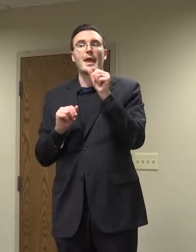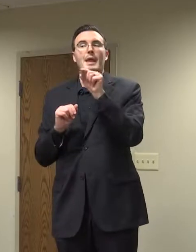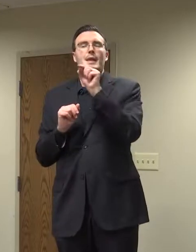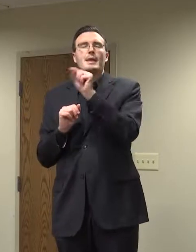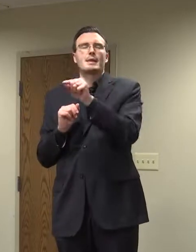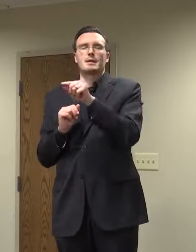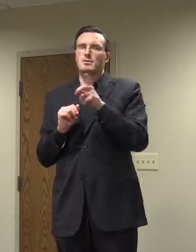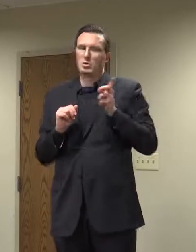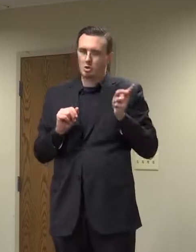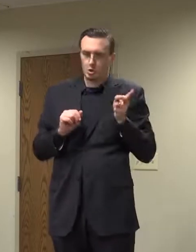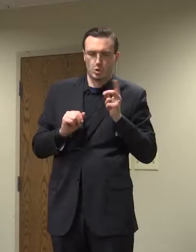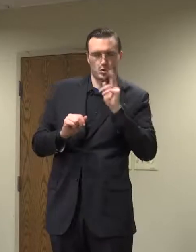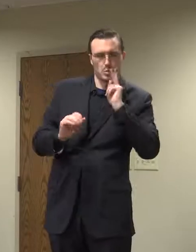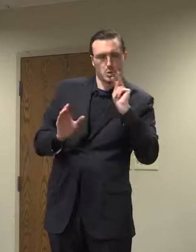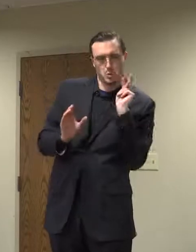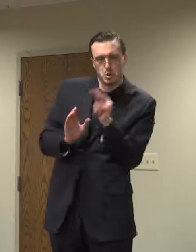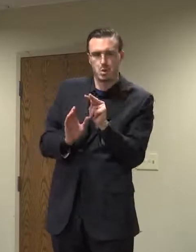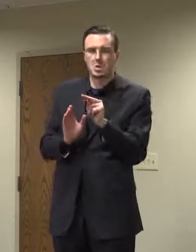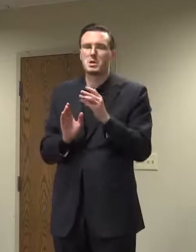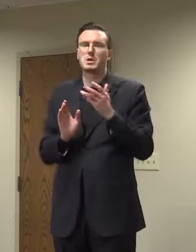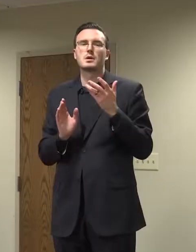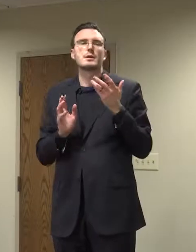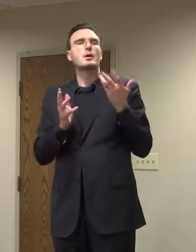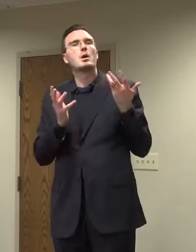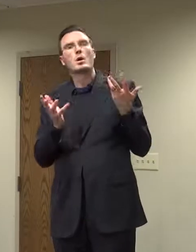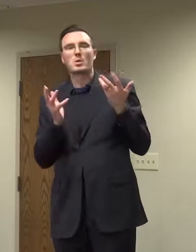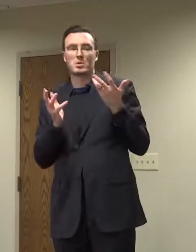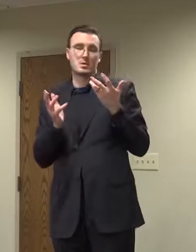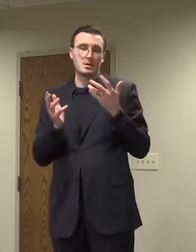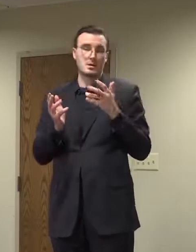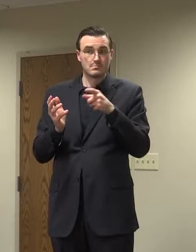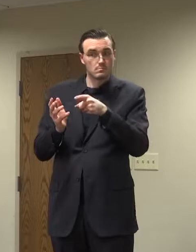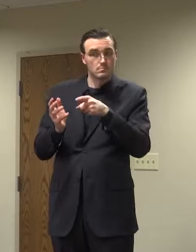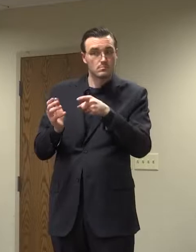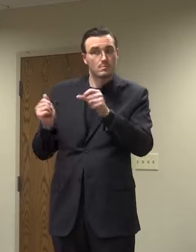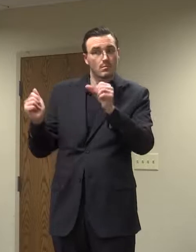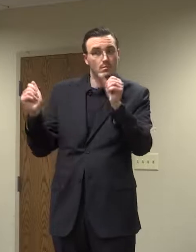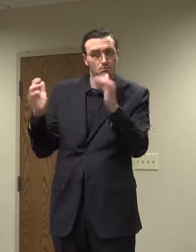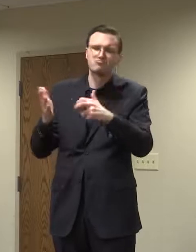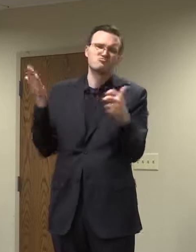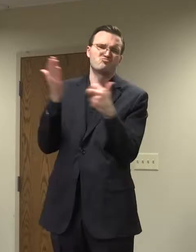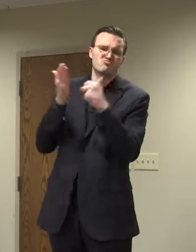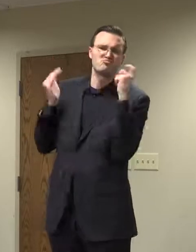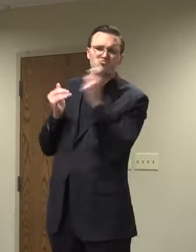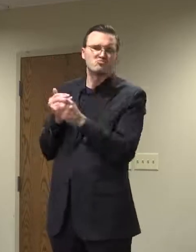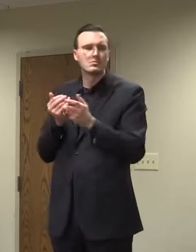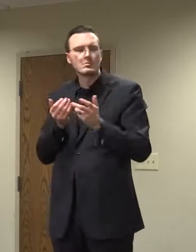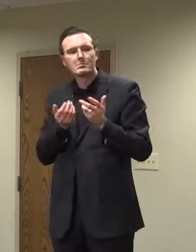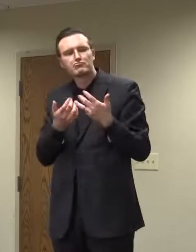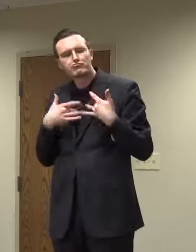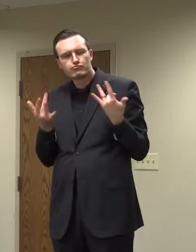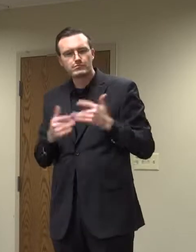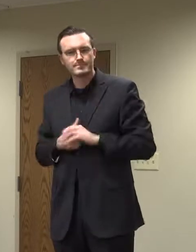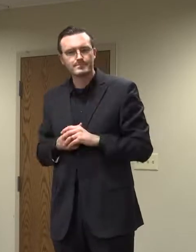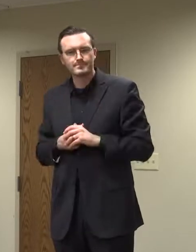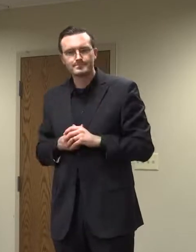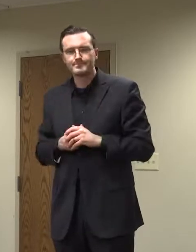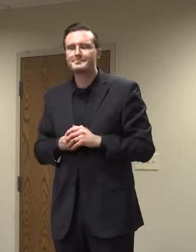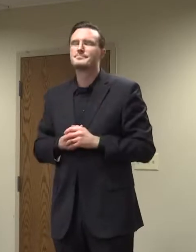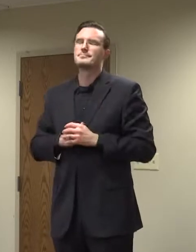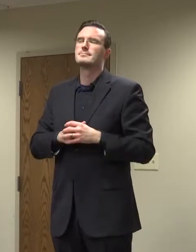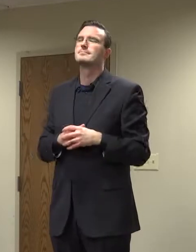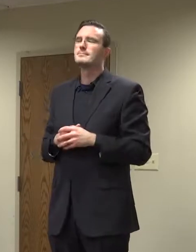anticipate potential citations, I guess, for those types of potential gatherings? So the question is, given